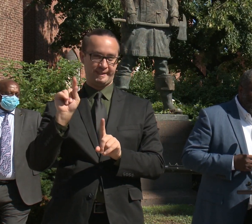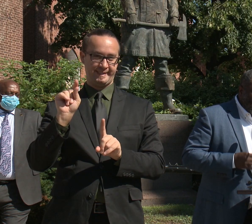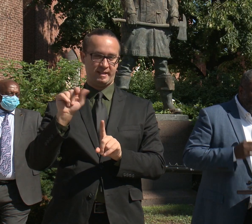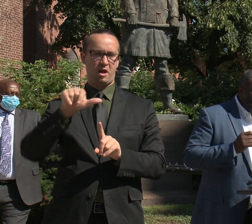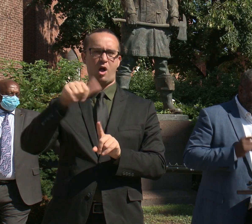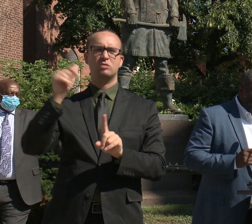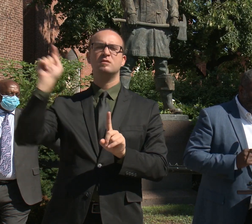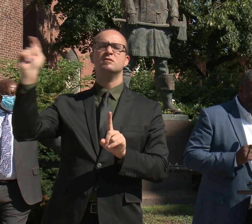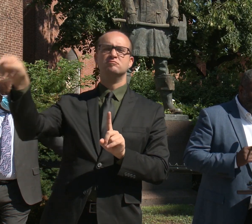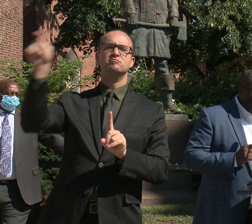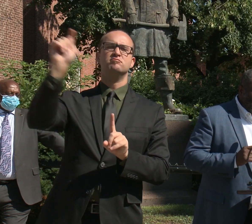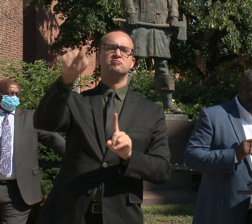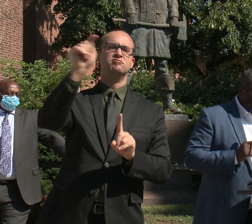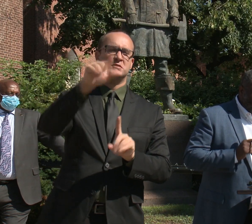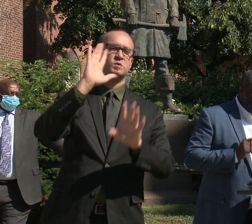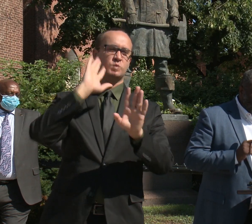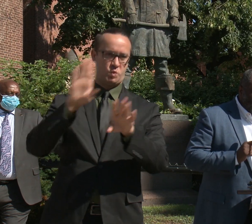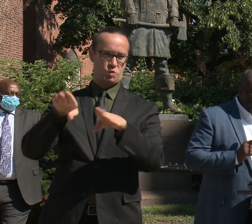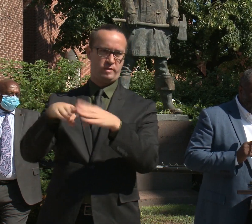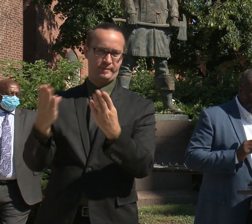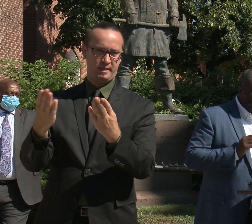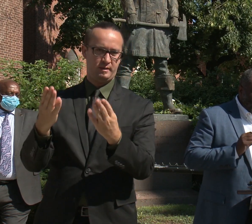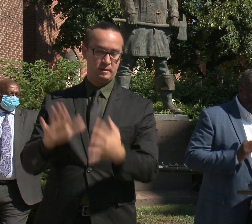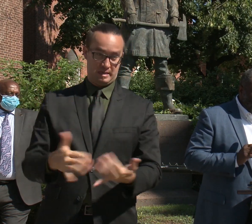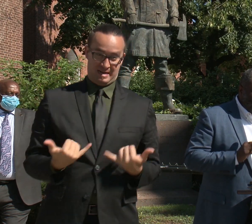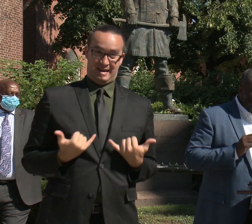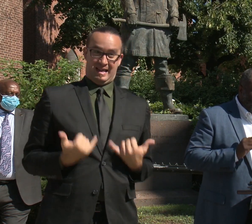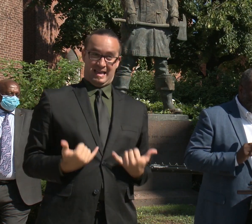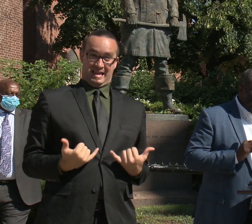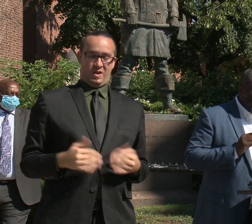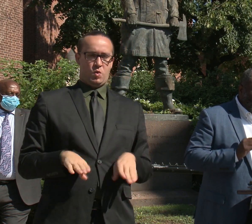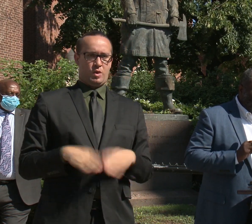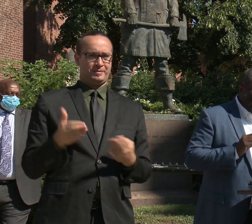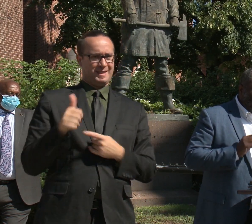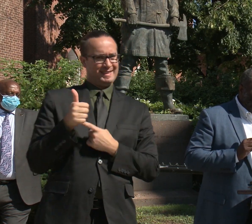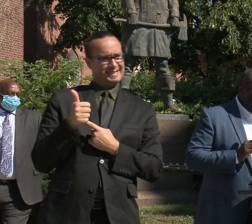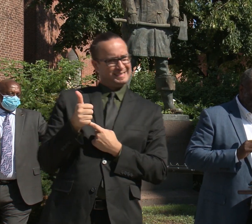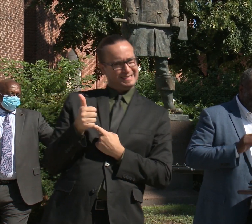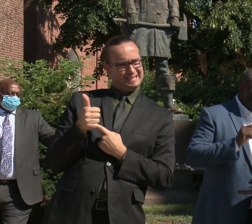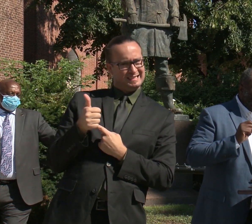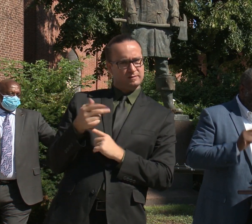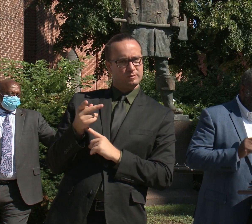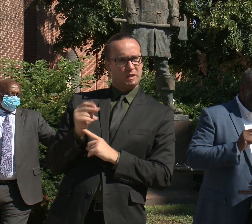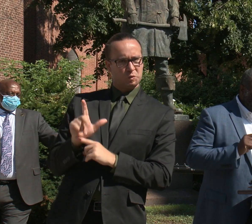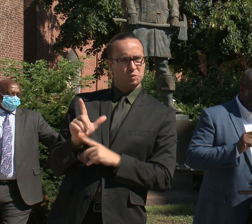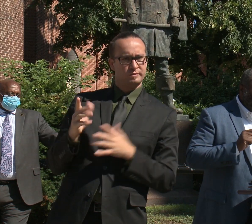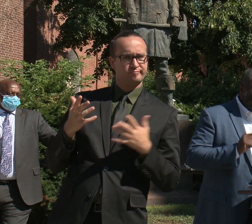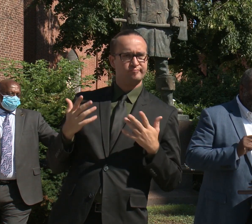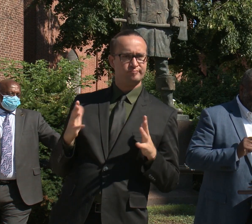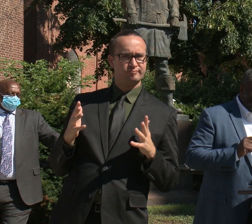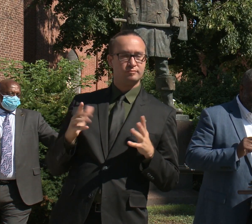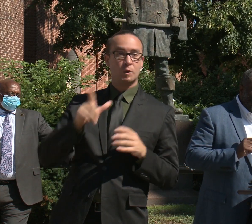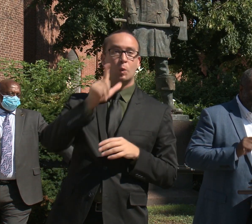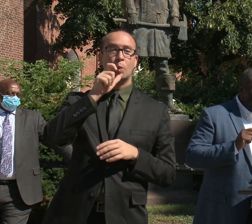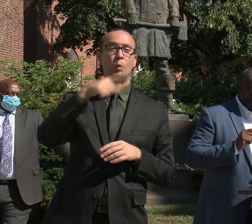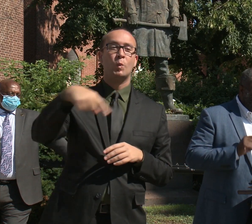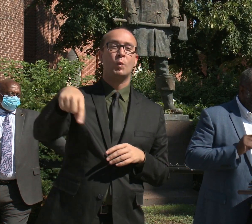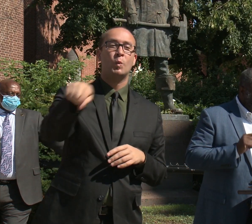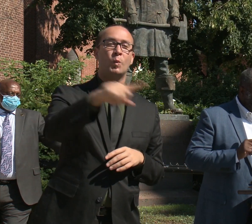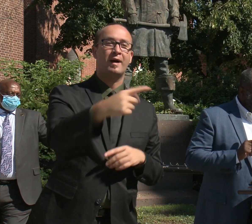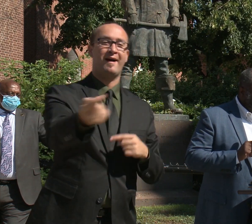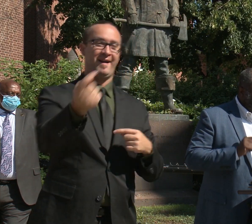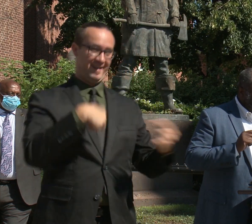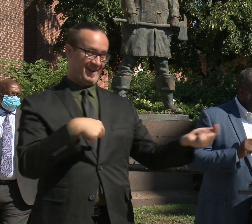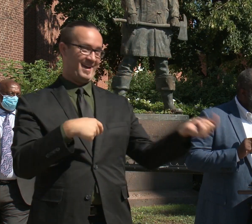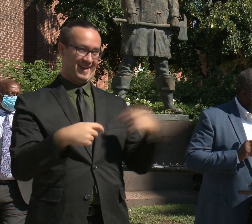pools. Key information I would like to stress to participants that are interested in coming to our pools. Starting July 6th, you can